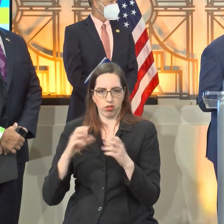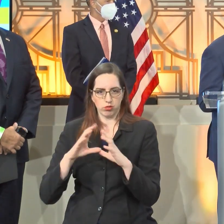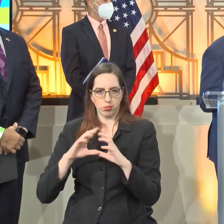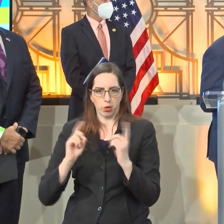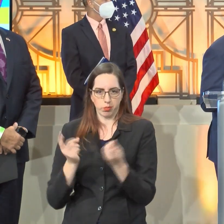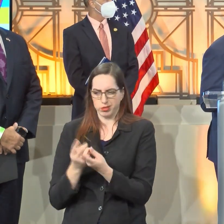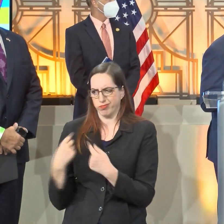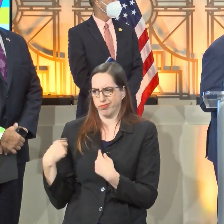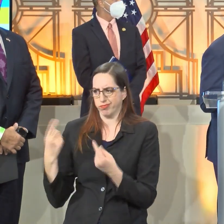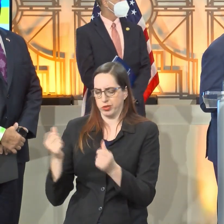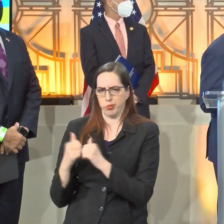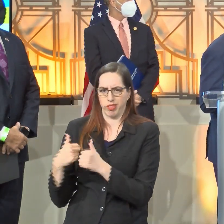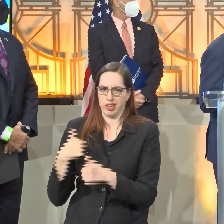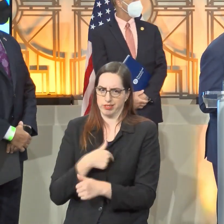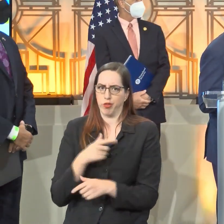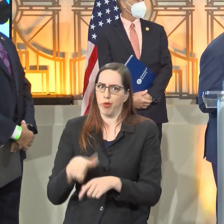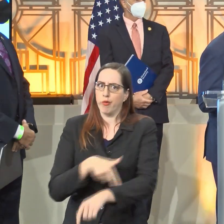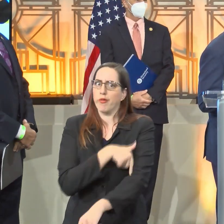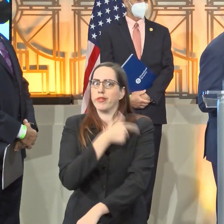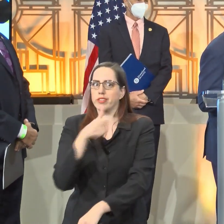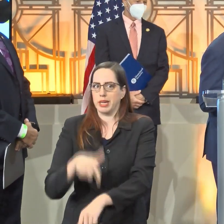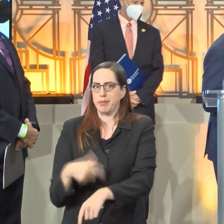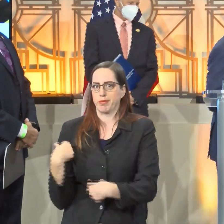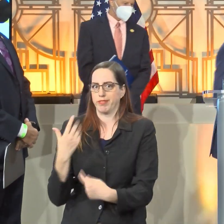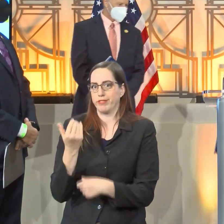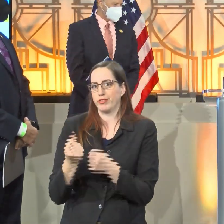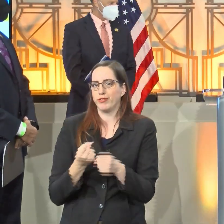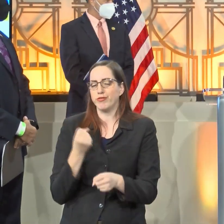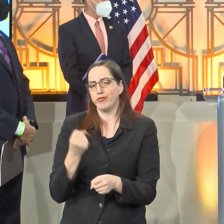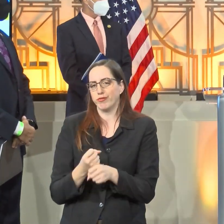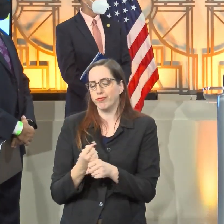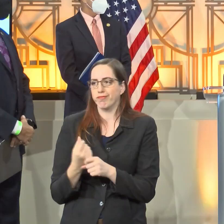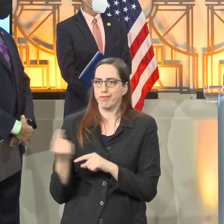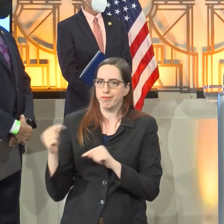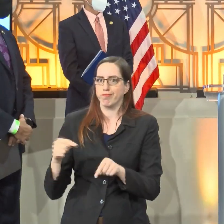you've been with us quite a bit over the last 15 years.